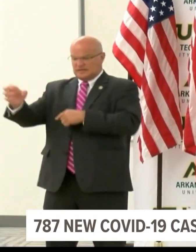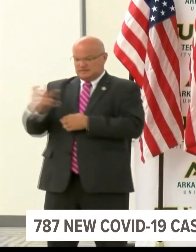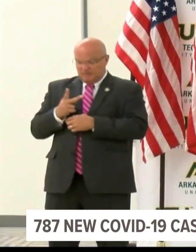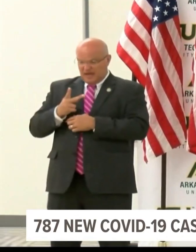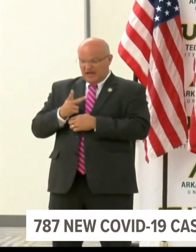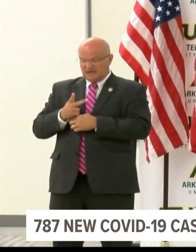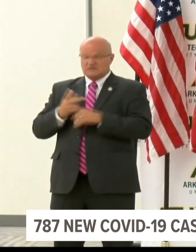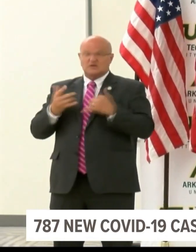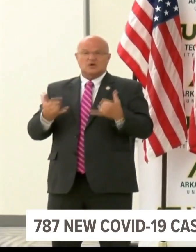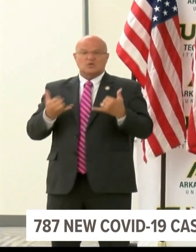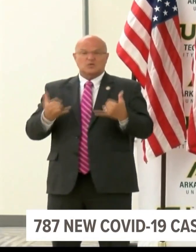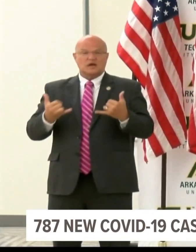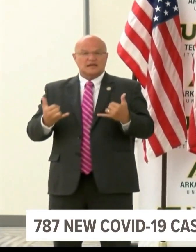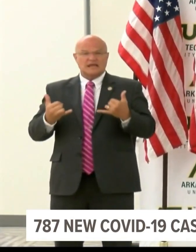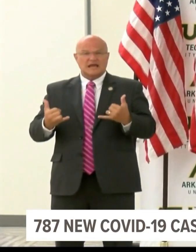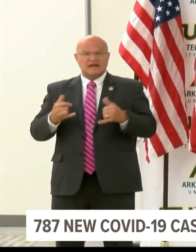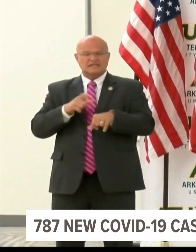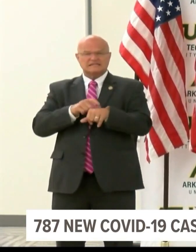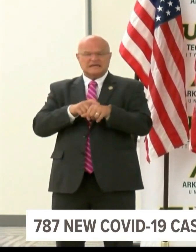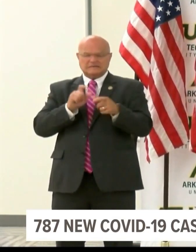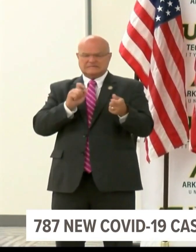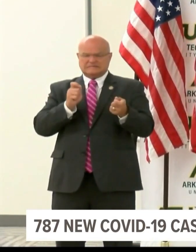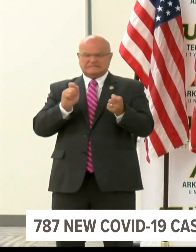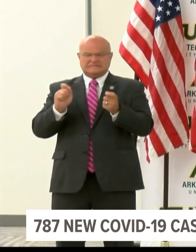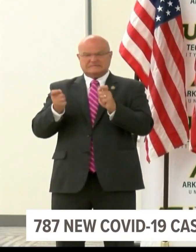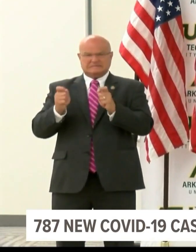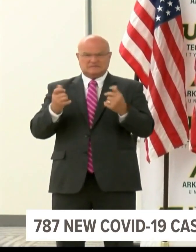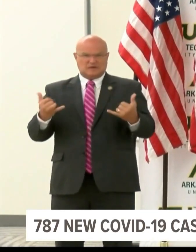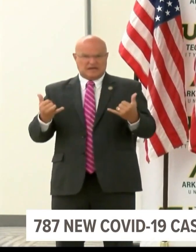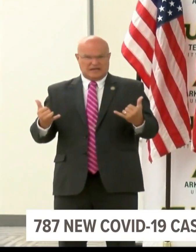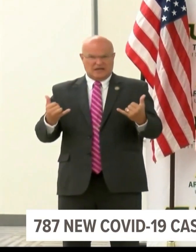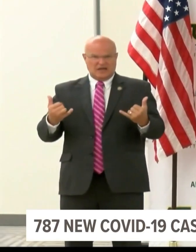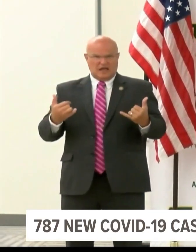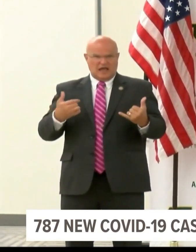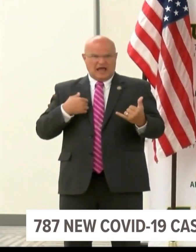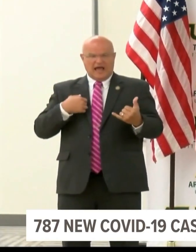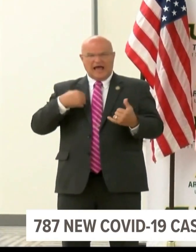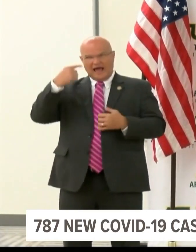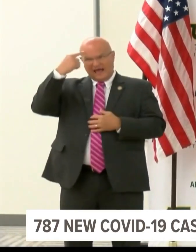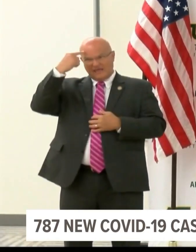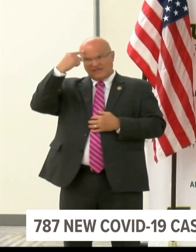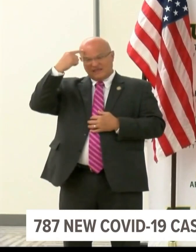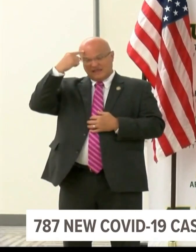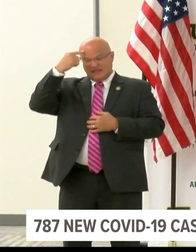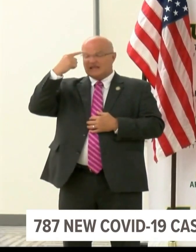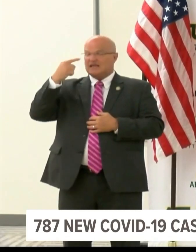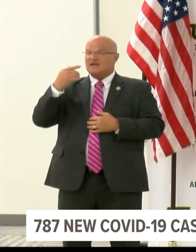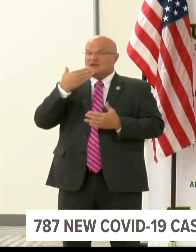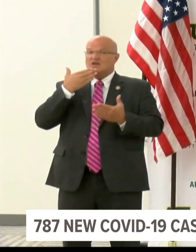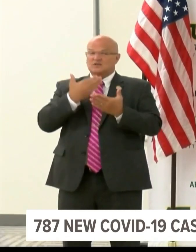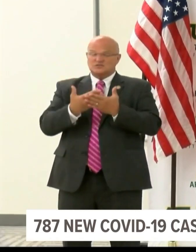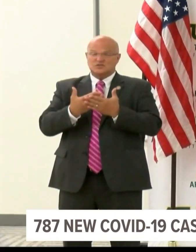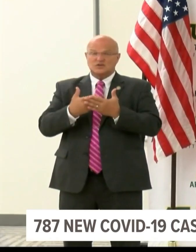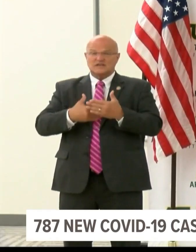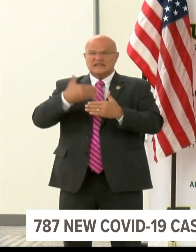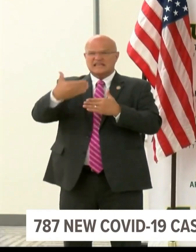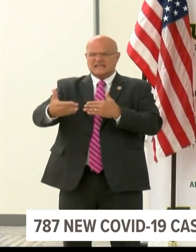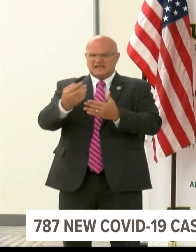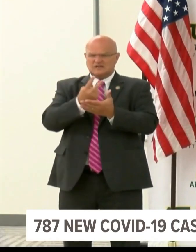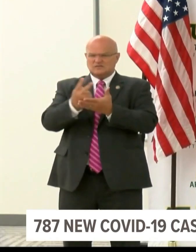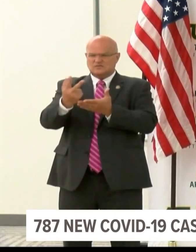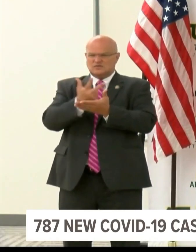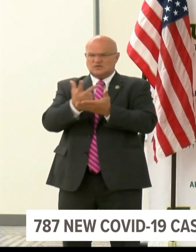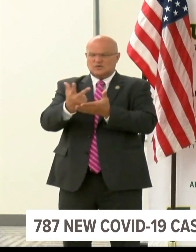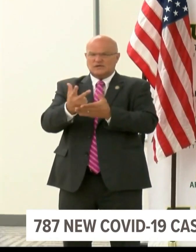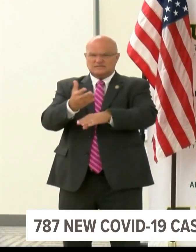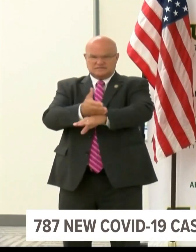So we're right now in a period of adjustment, I believe. I'm optimistic that in the next couple of weeks, that's